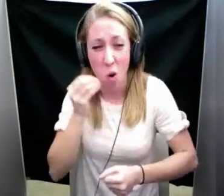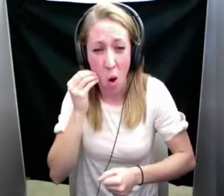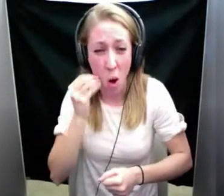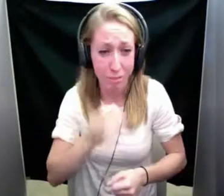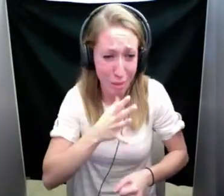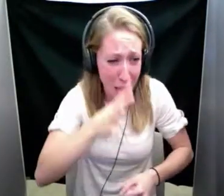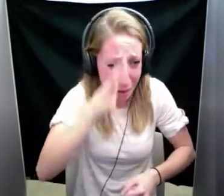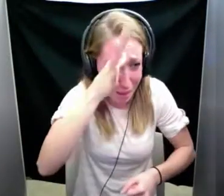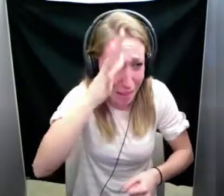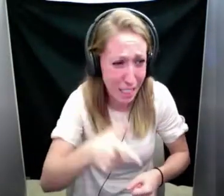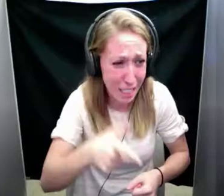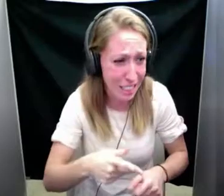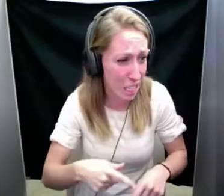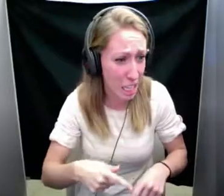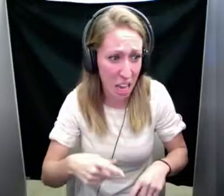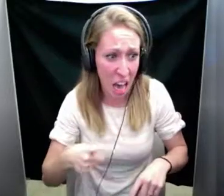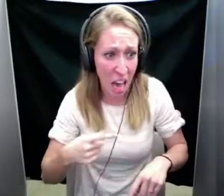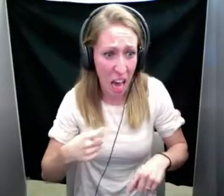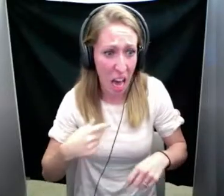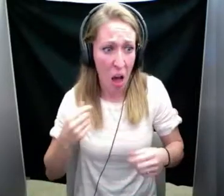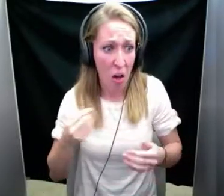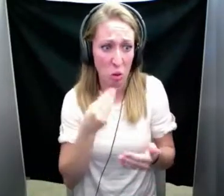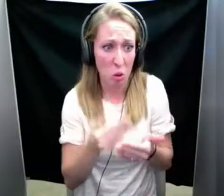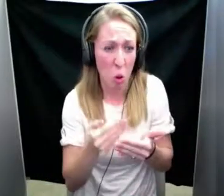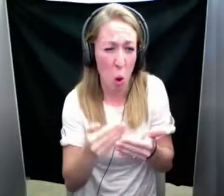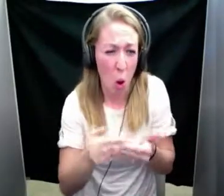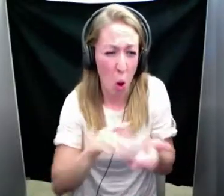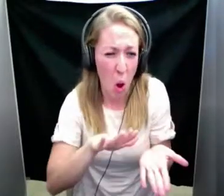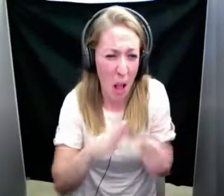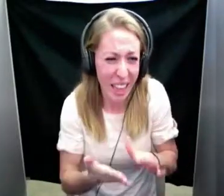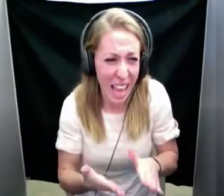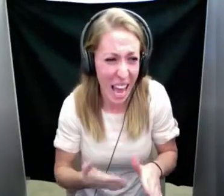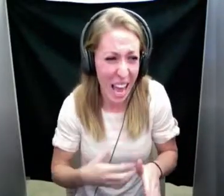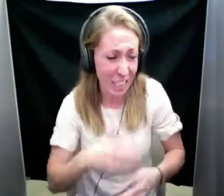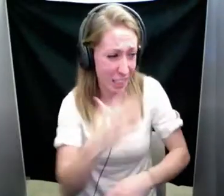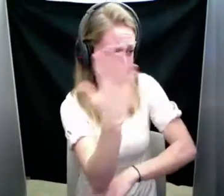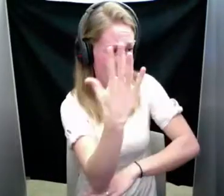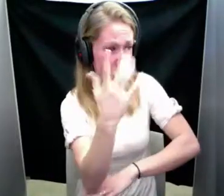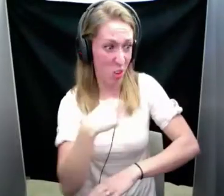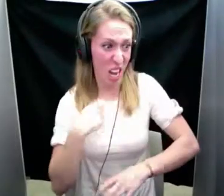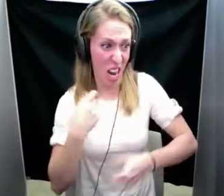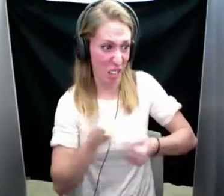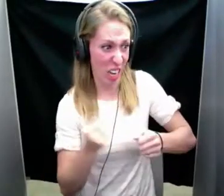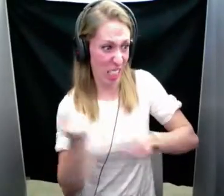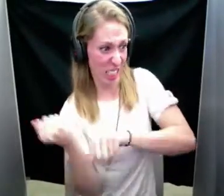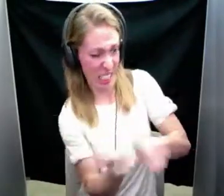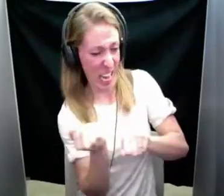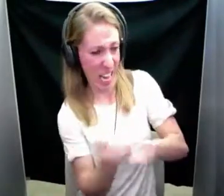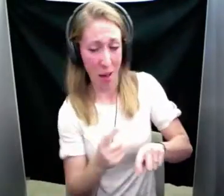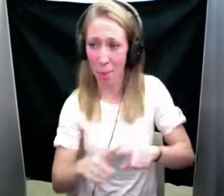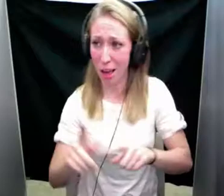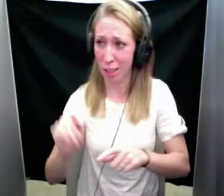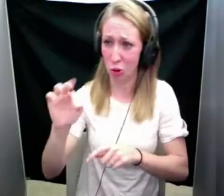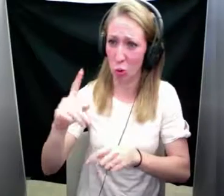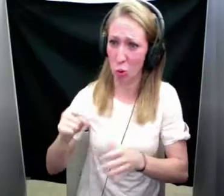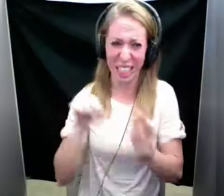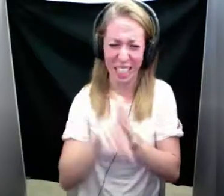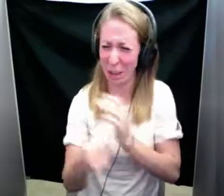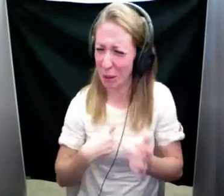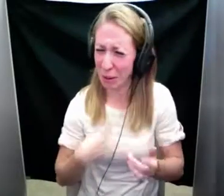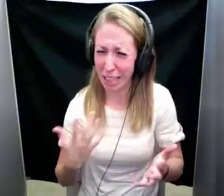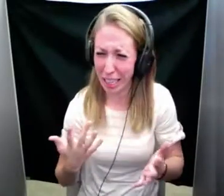you don't know how lucky you are that I'm still alive. There was like this great big huge troll out in the woods, and he wanted to kill me and eat me